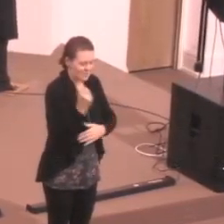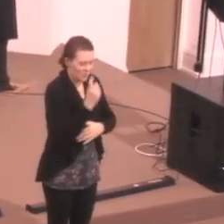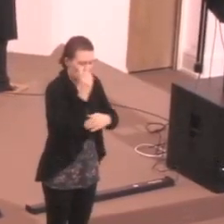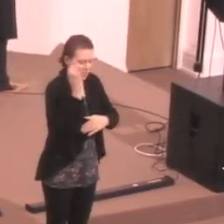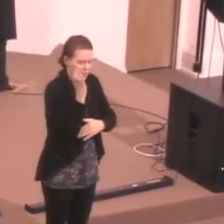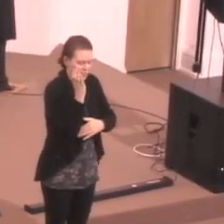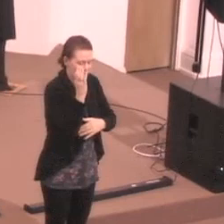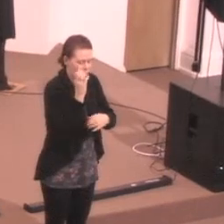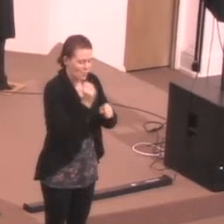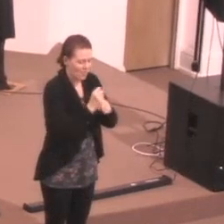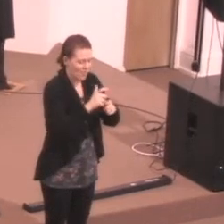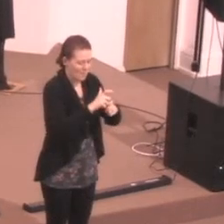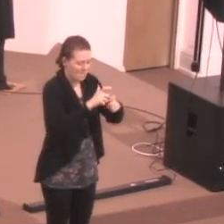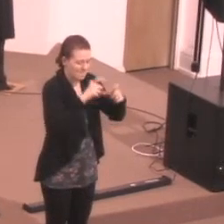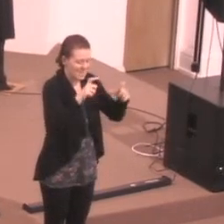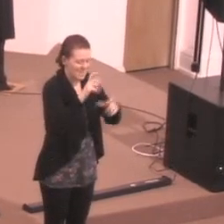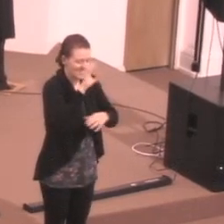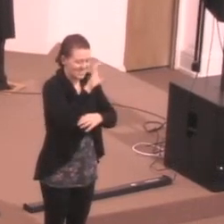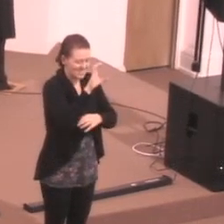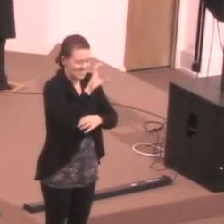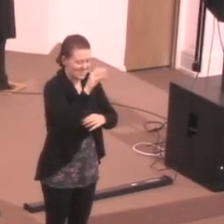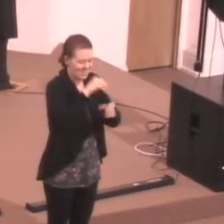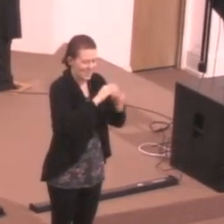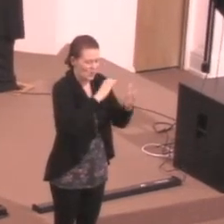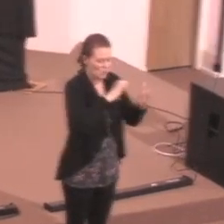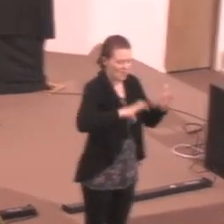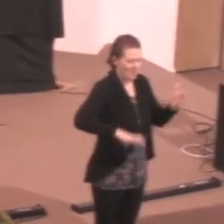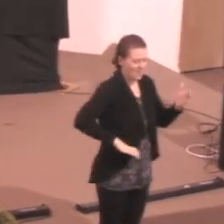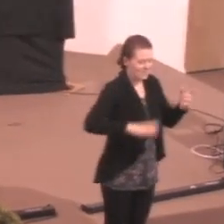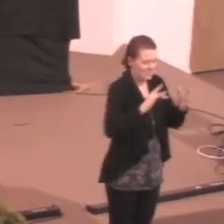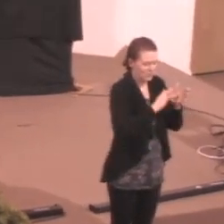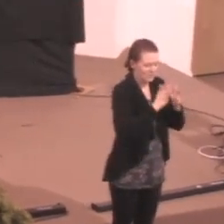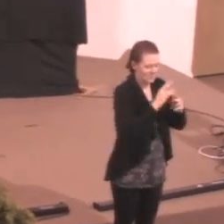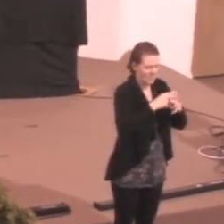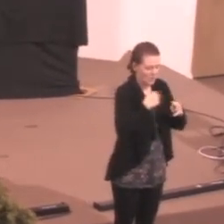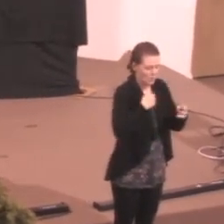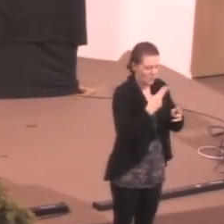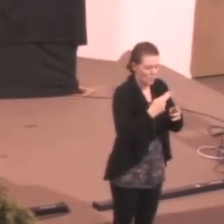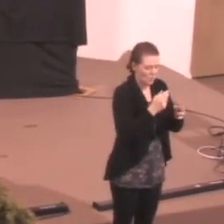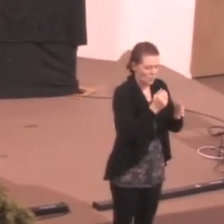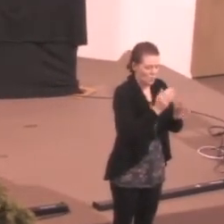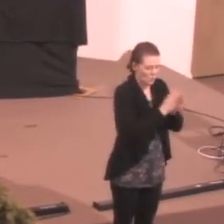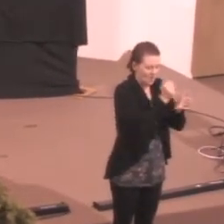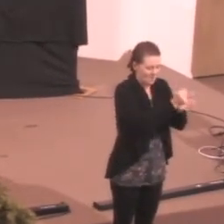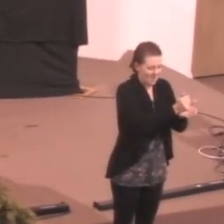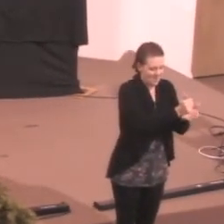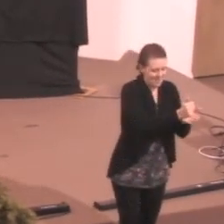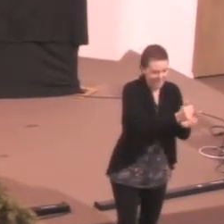with a capital C, and that's Christ. In Jesus' name we all pray. Amen.